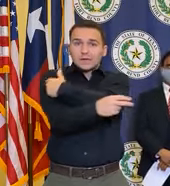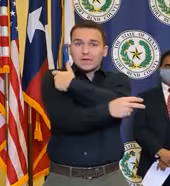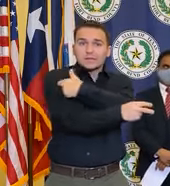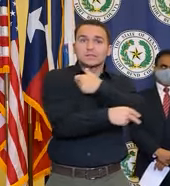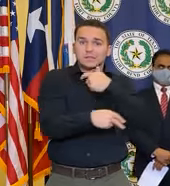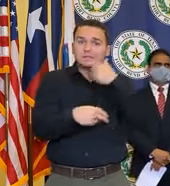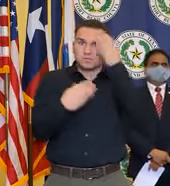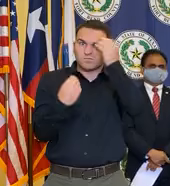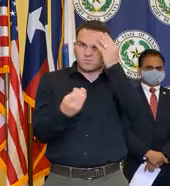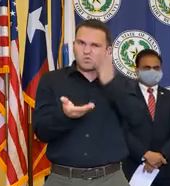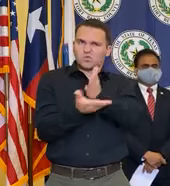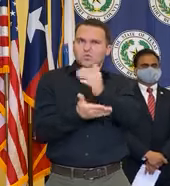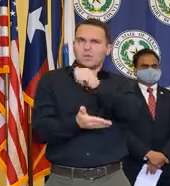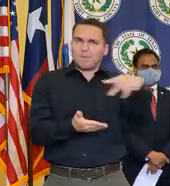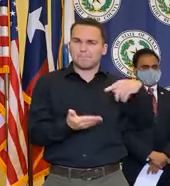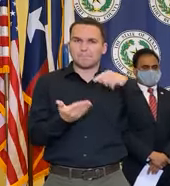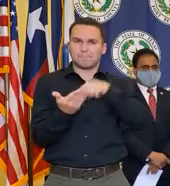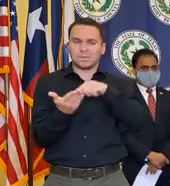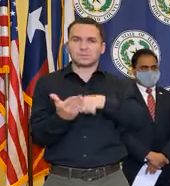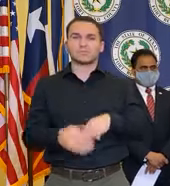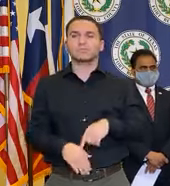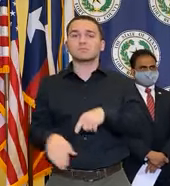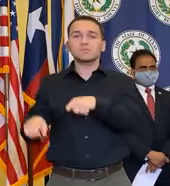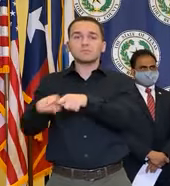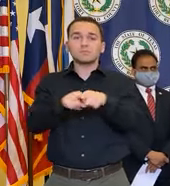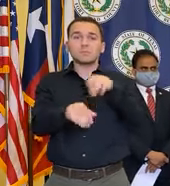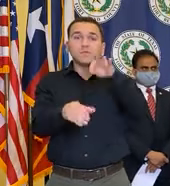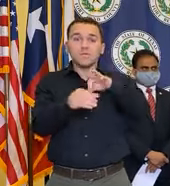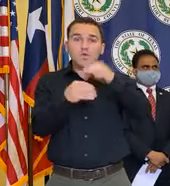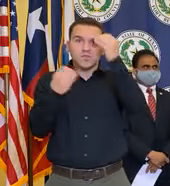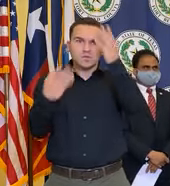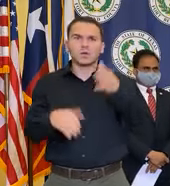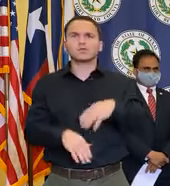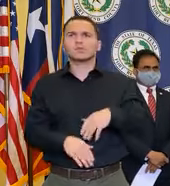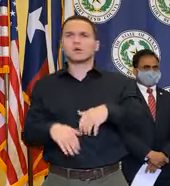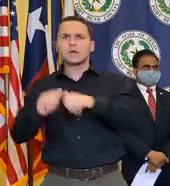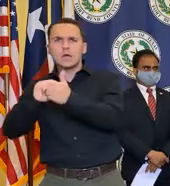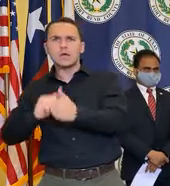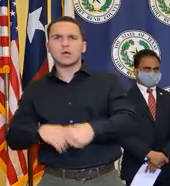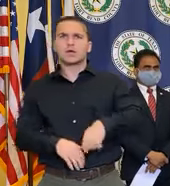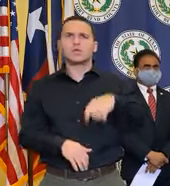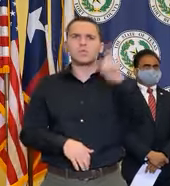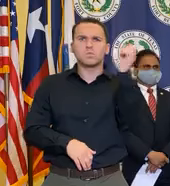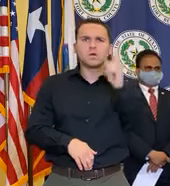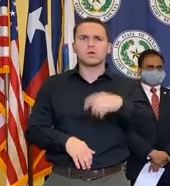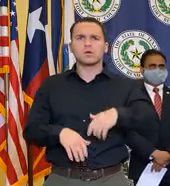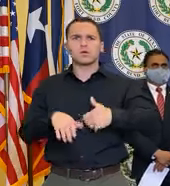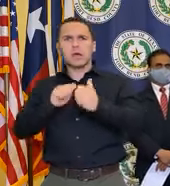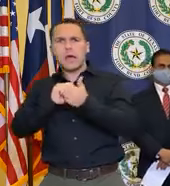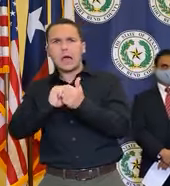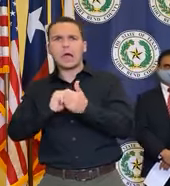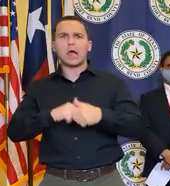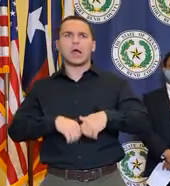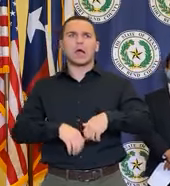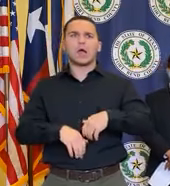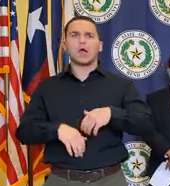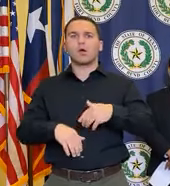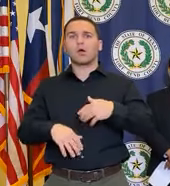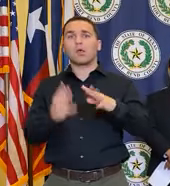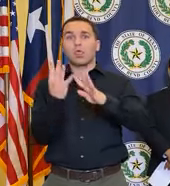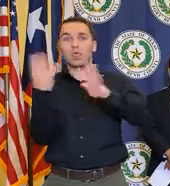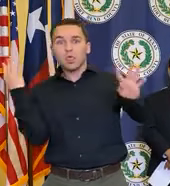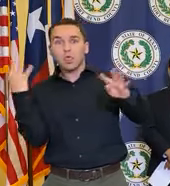get voting information. For example, how do I vote? Where do I go to vote? How do I register? How long are the wait